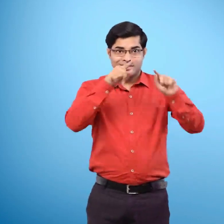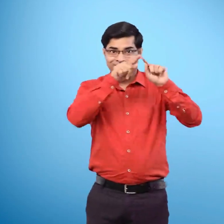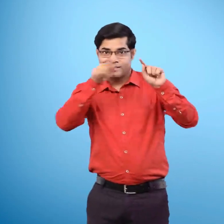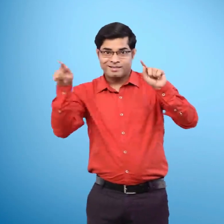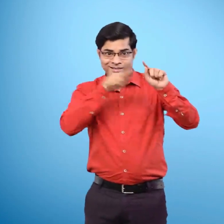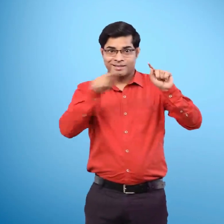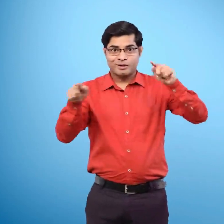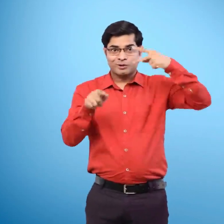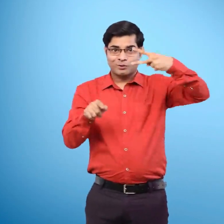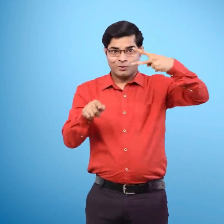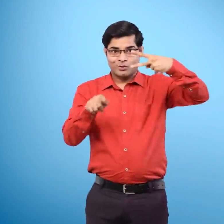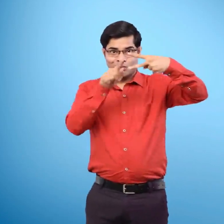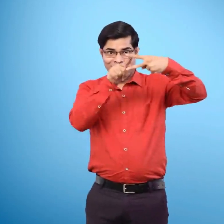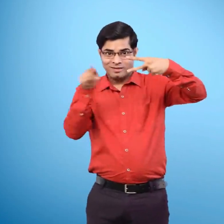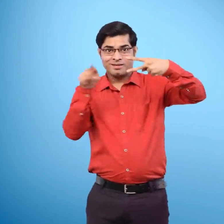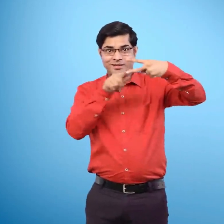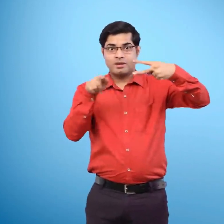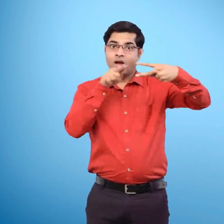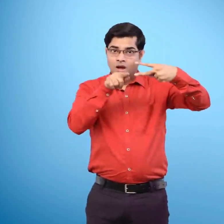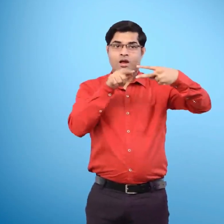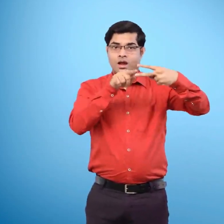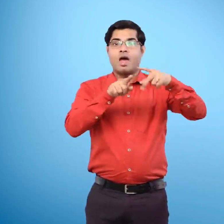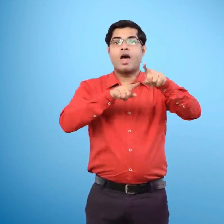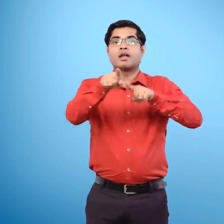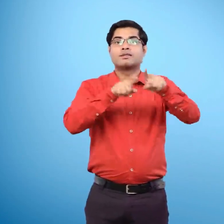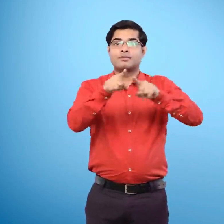All the boxes in first 2 rows are filled as example.